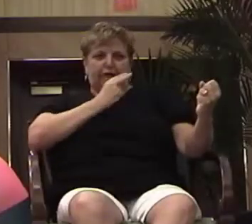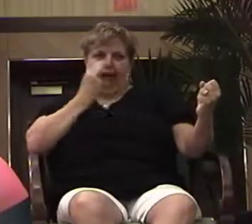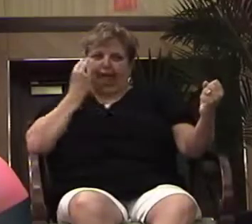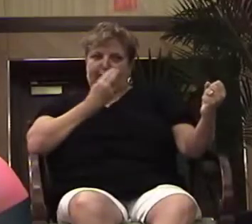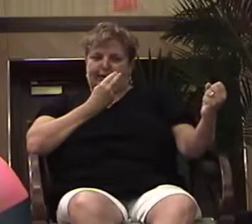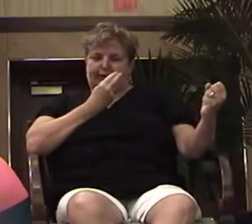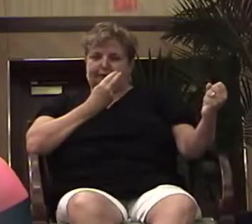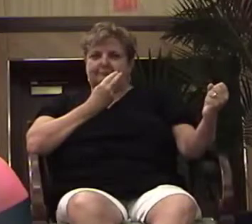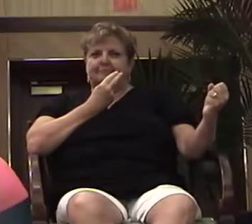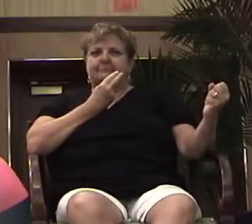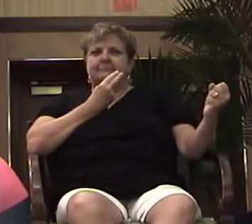Very strict.